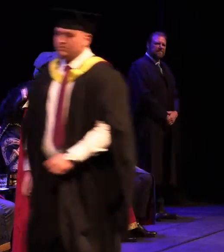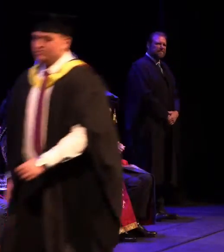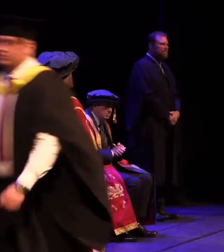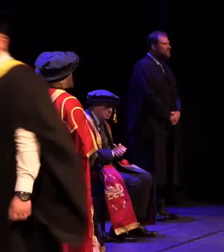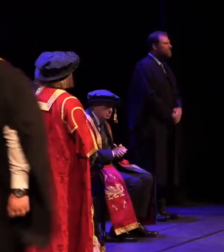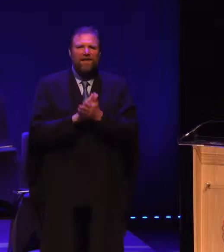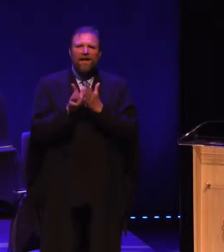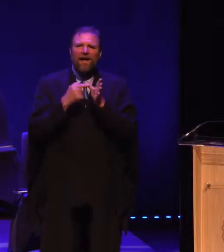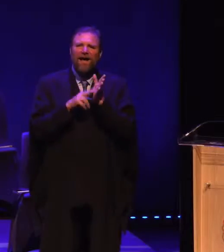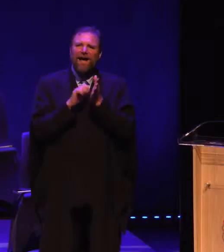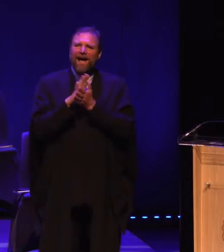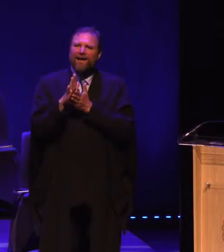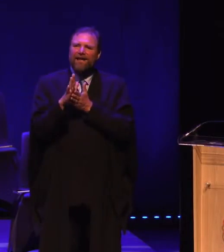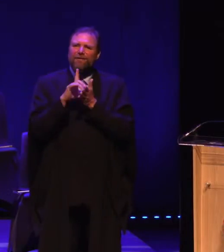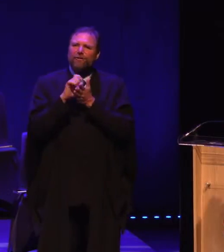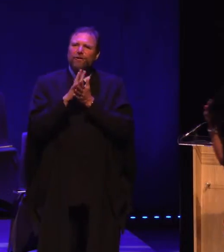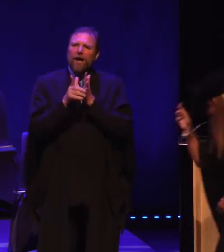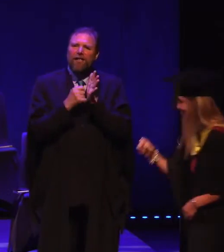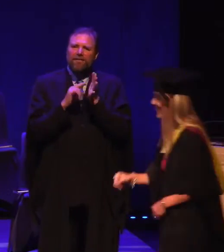Hannah Charles.